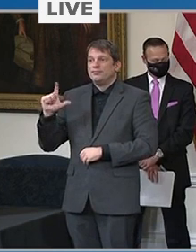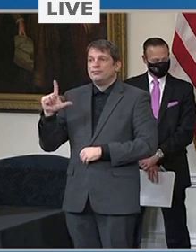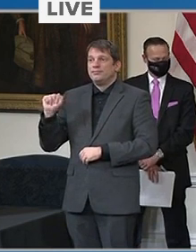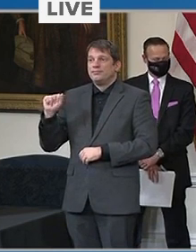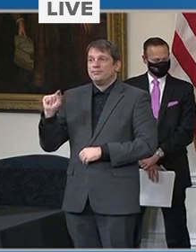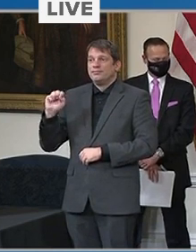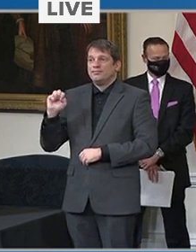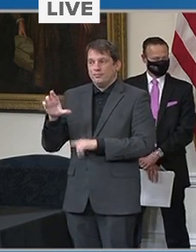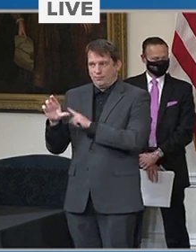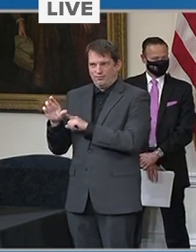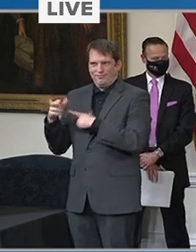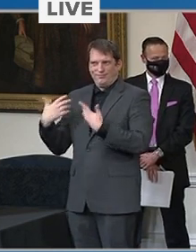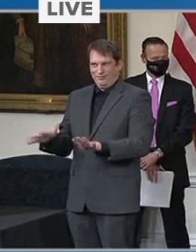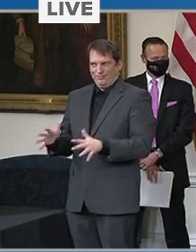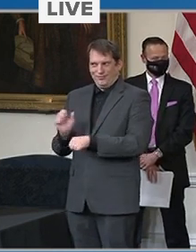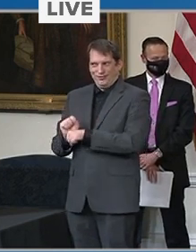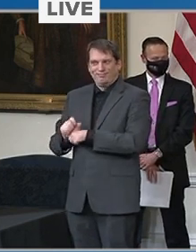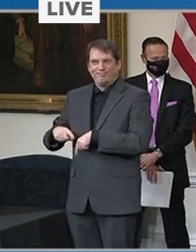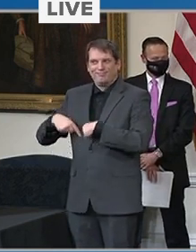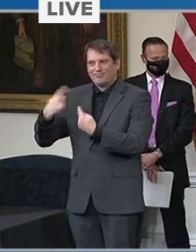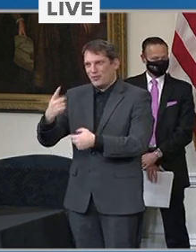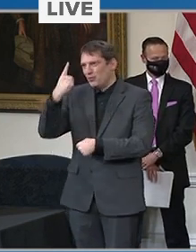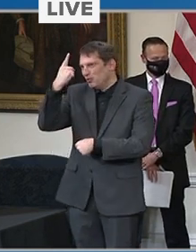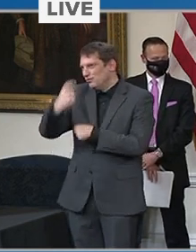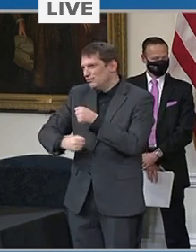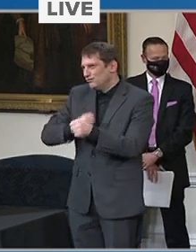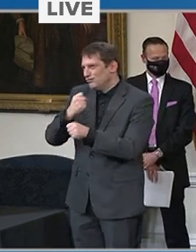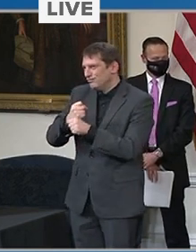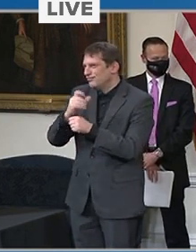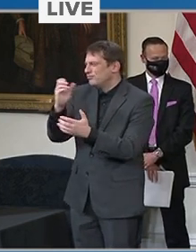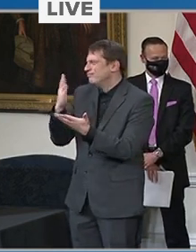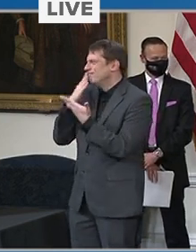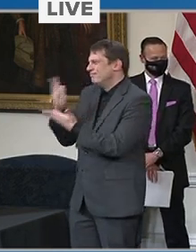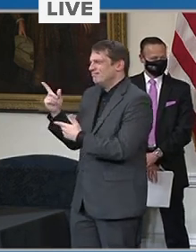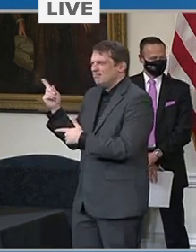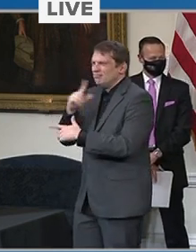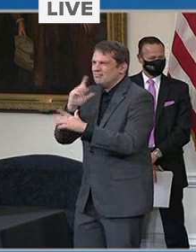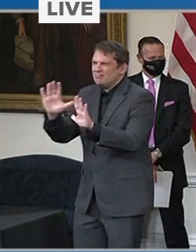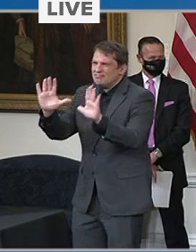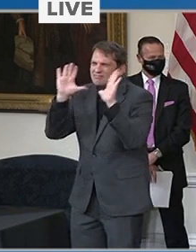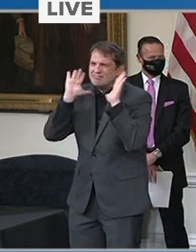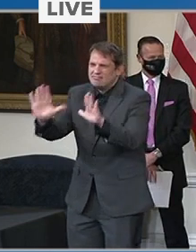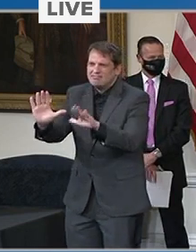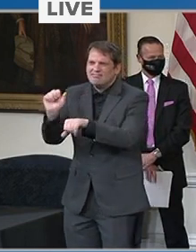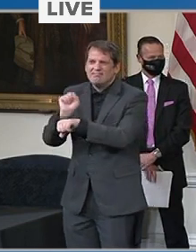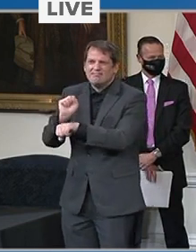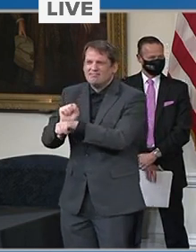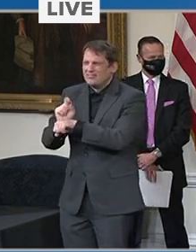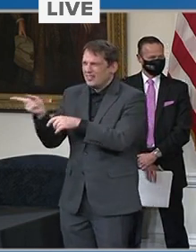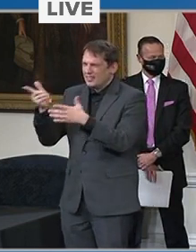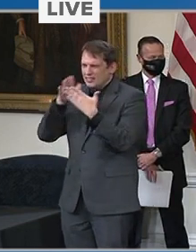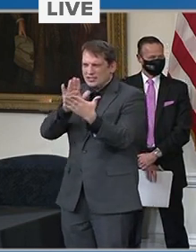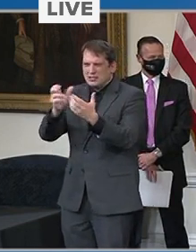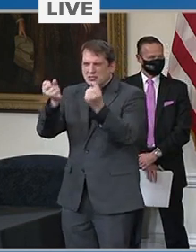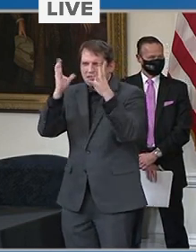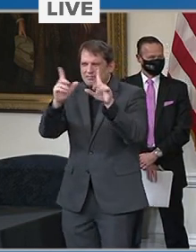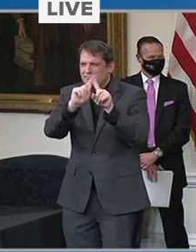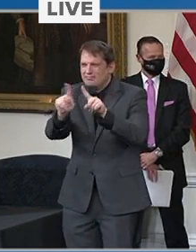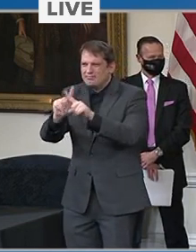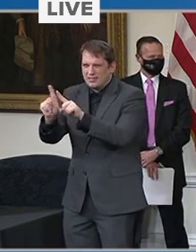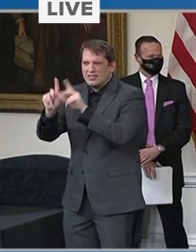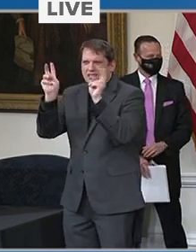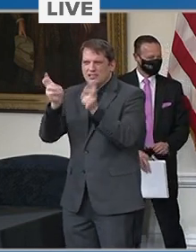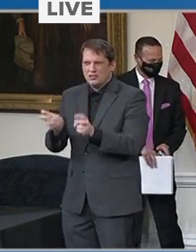him for his incredible leadership on all of these issues, and I'm going to ask him to provide some details on travel safety